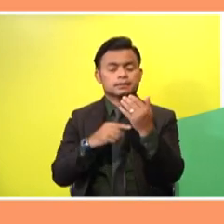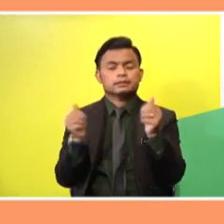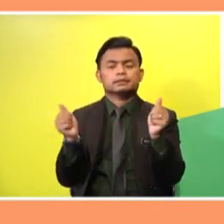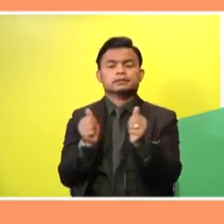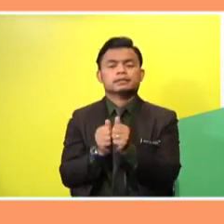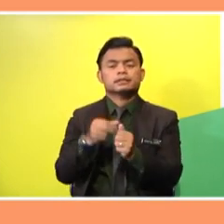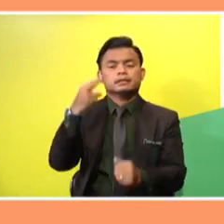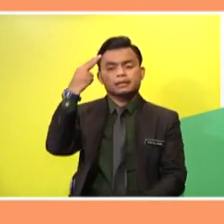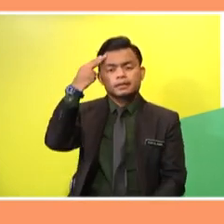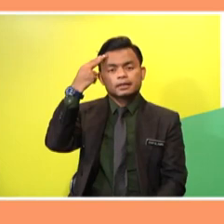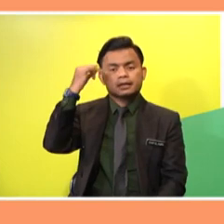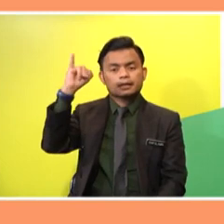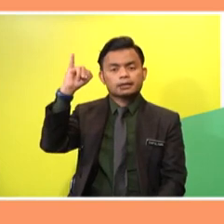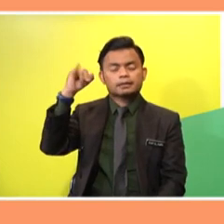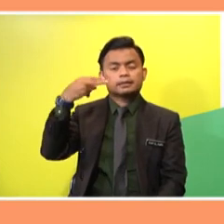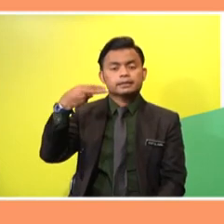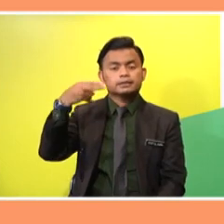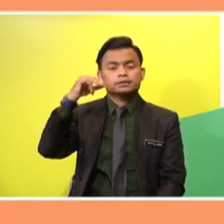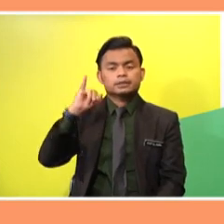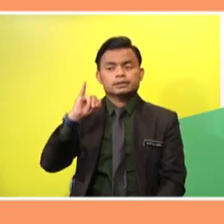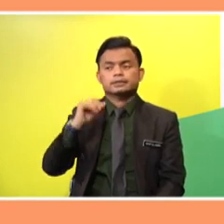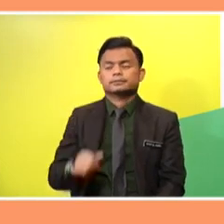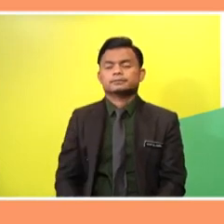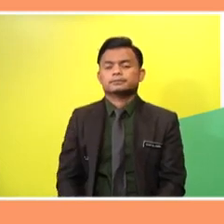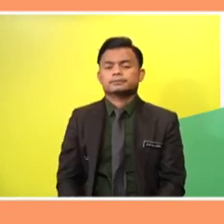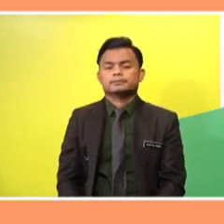hi. Okay, next.